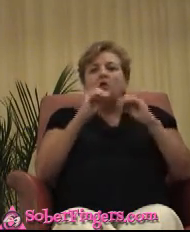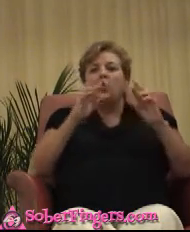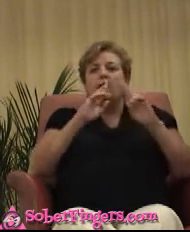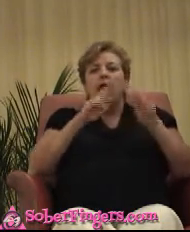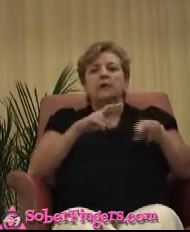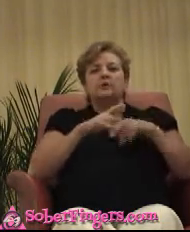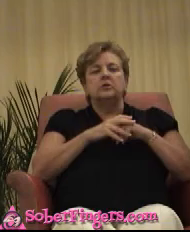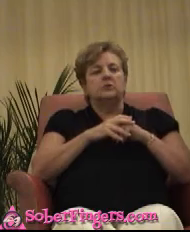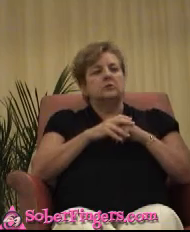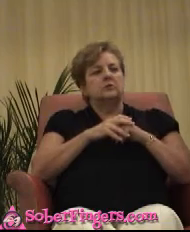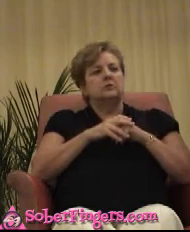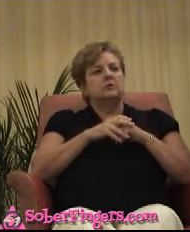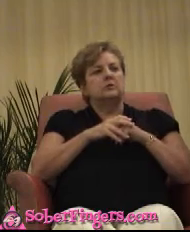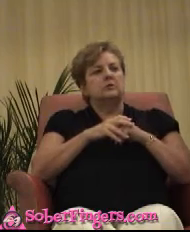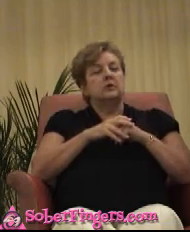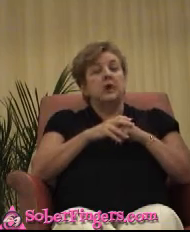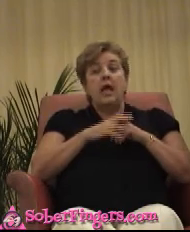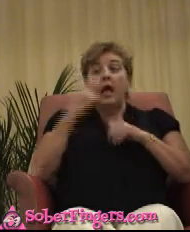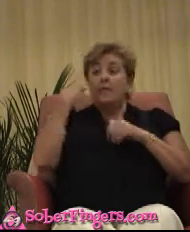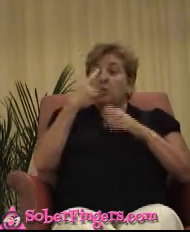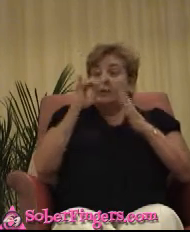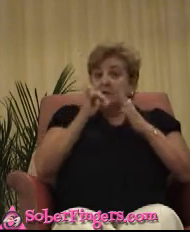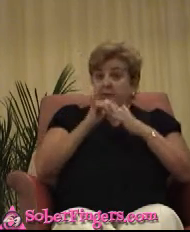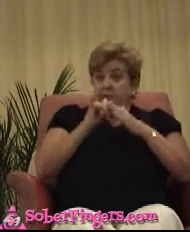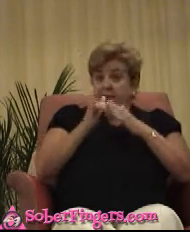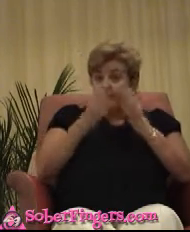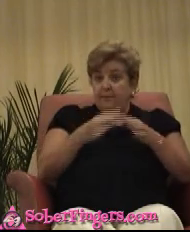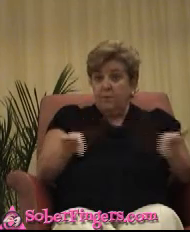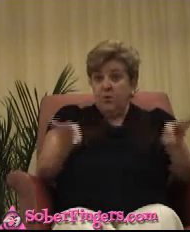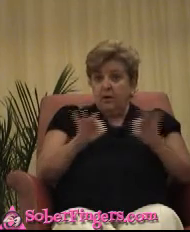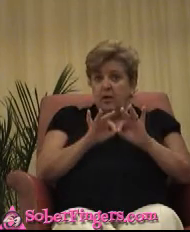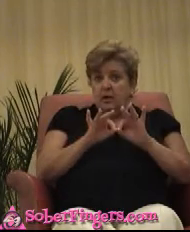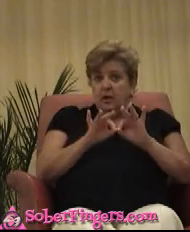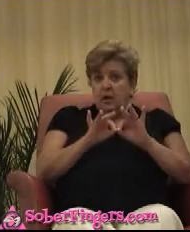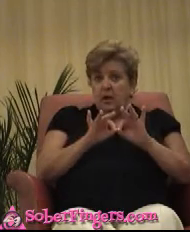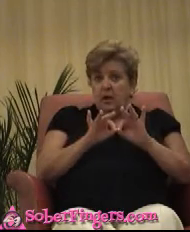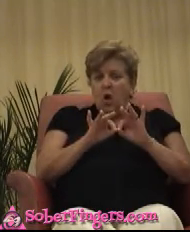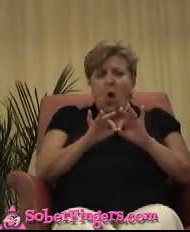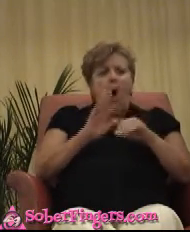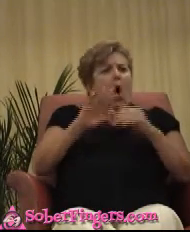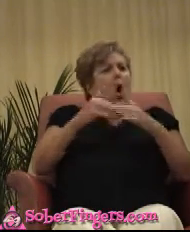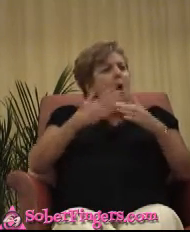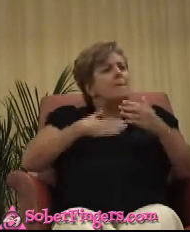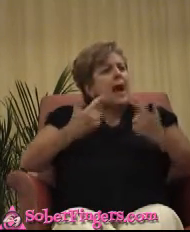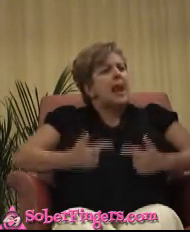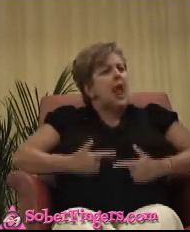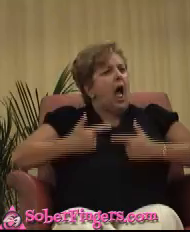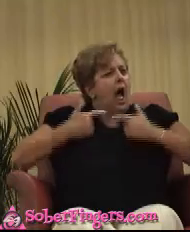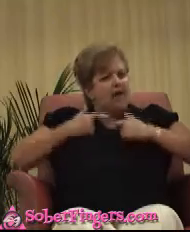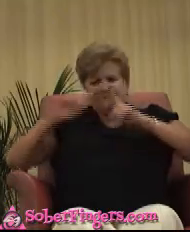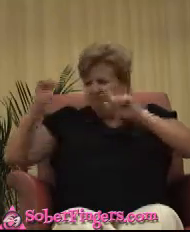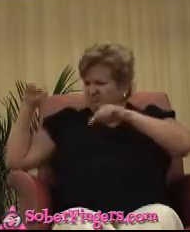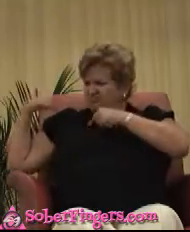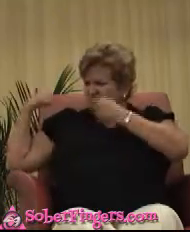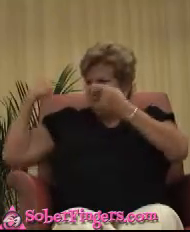the reason that's significant is because I had hated alcoholics all my life. I grew up in a